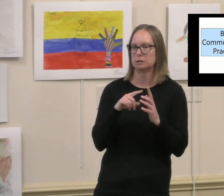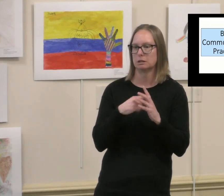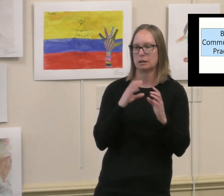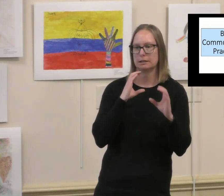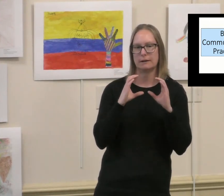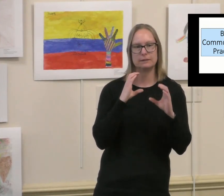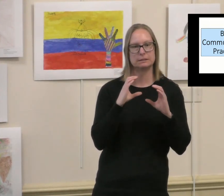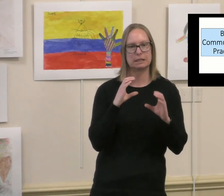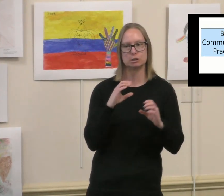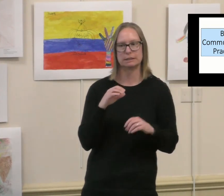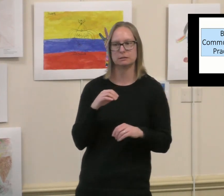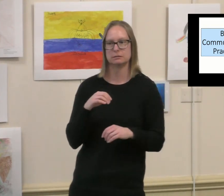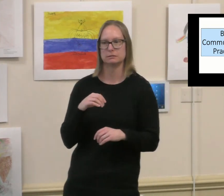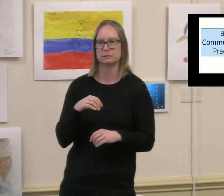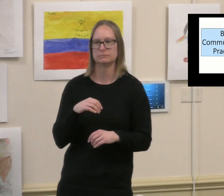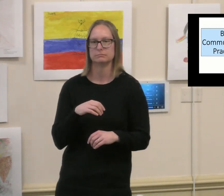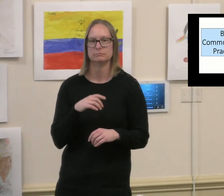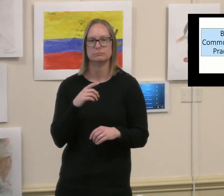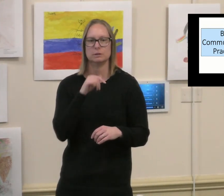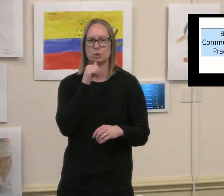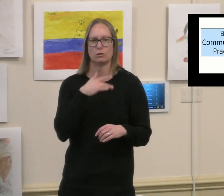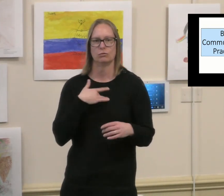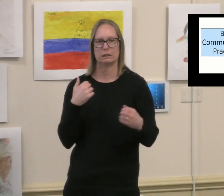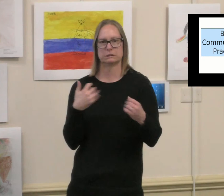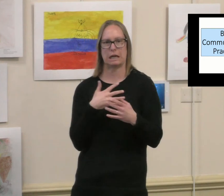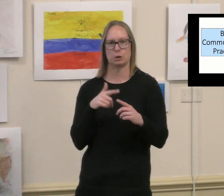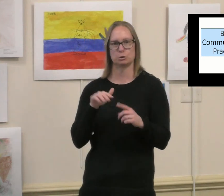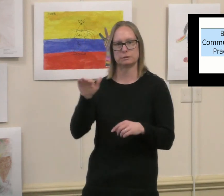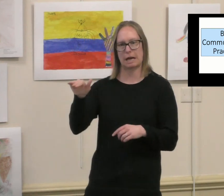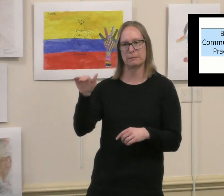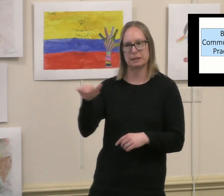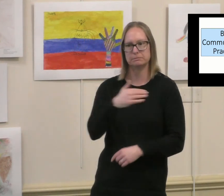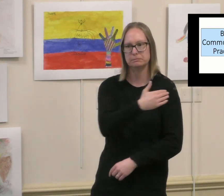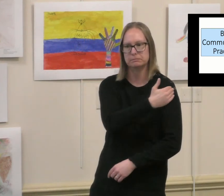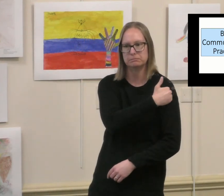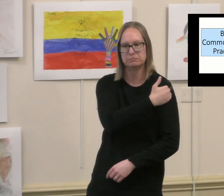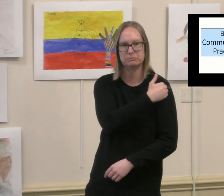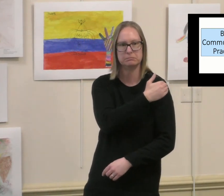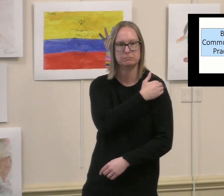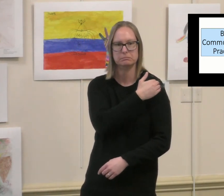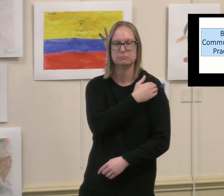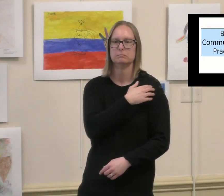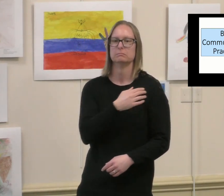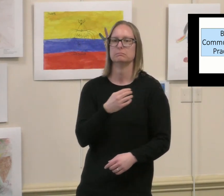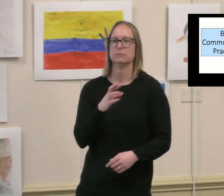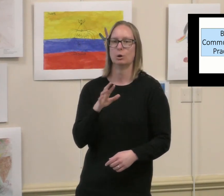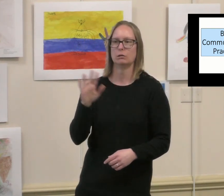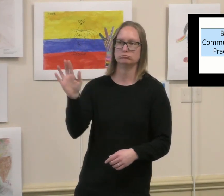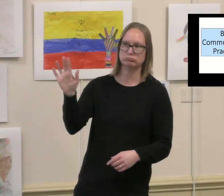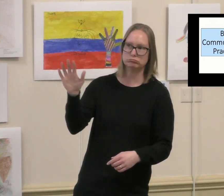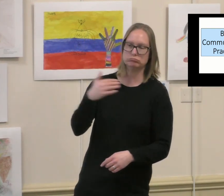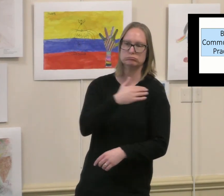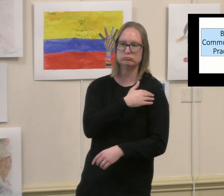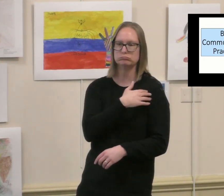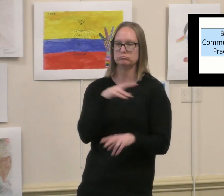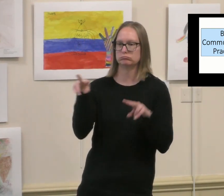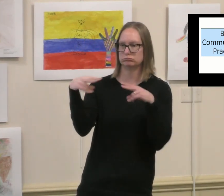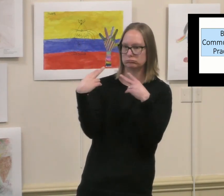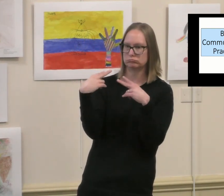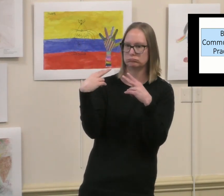Please make sure to get somebody's attention before starting a conversation. Don't be afraid to tap them or wave.